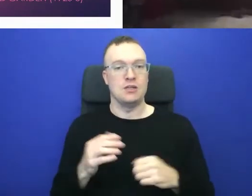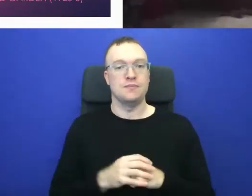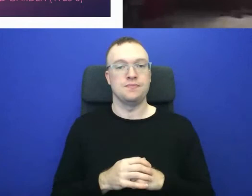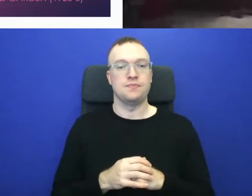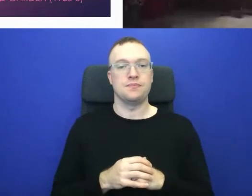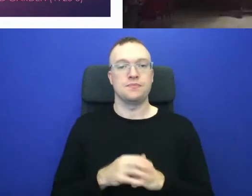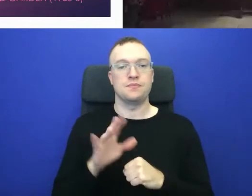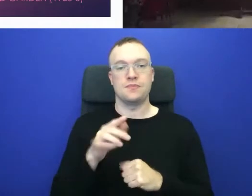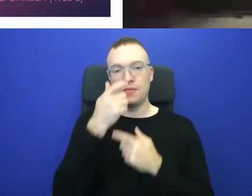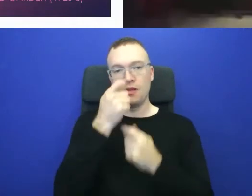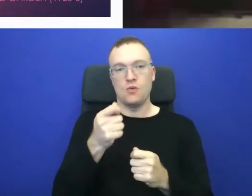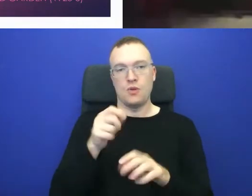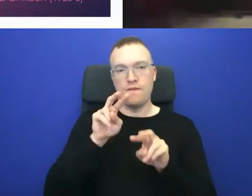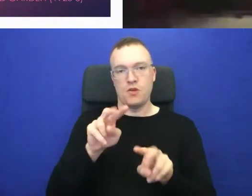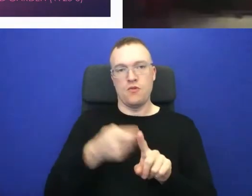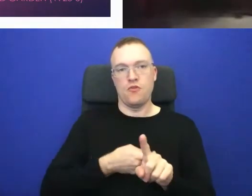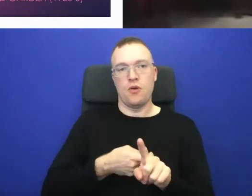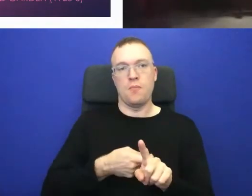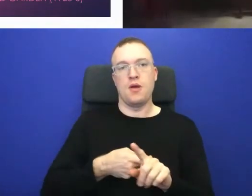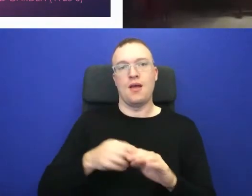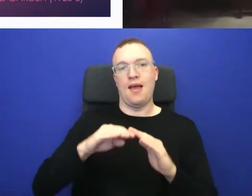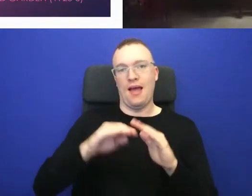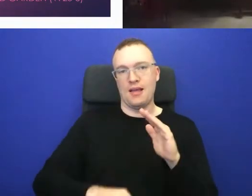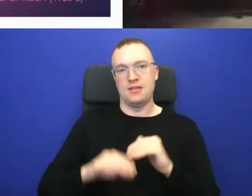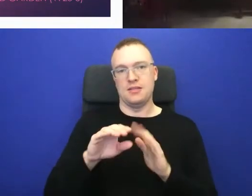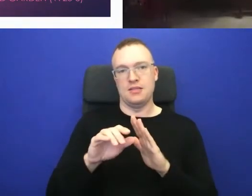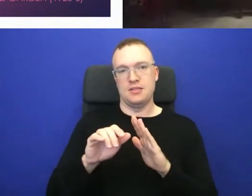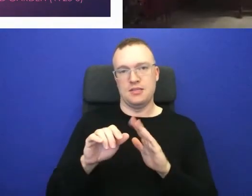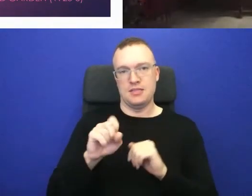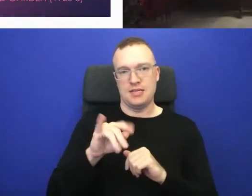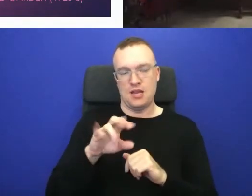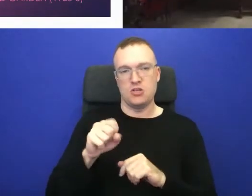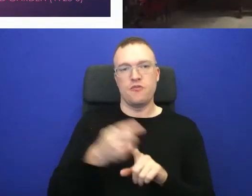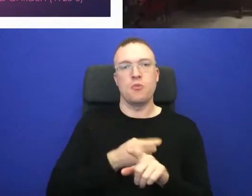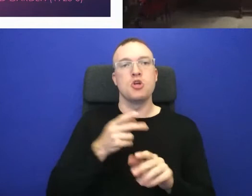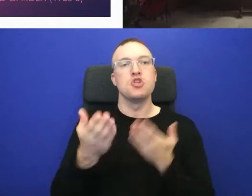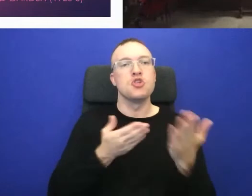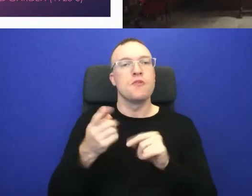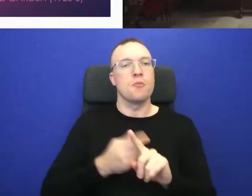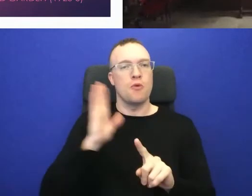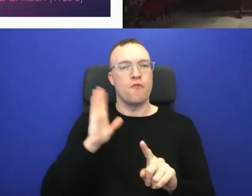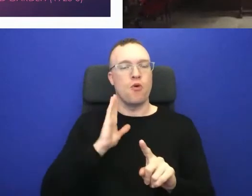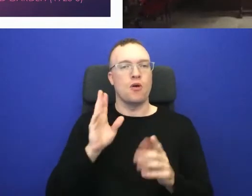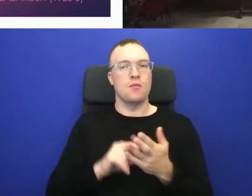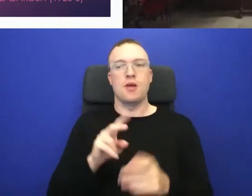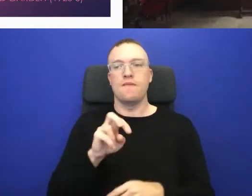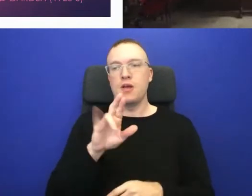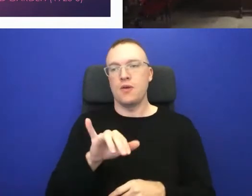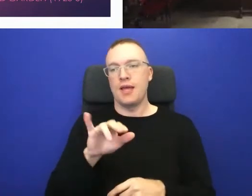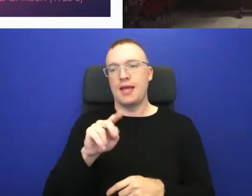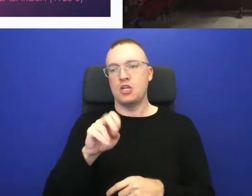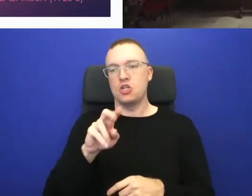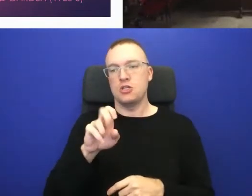an interesting view from below stairs from the servants from the time. So Verily Anderson